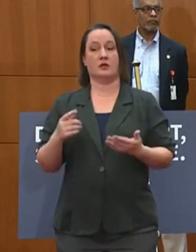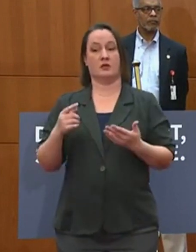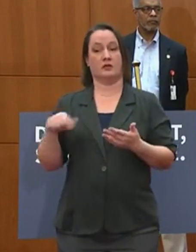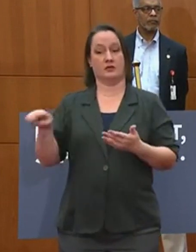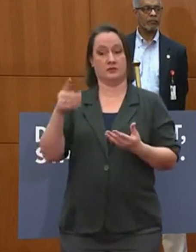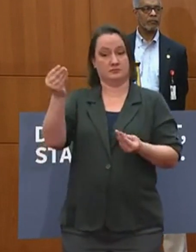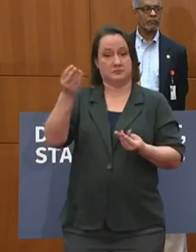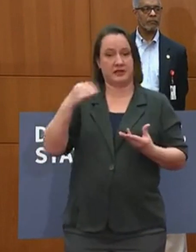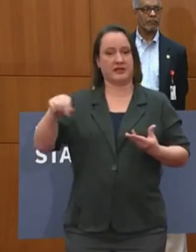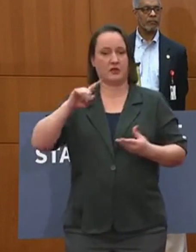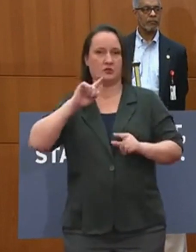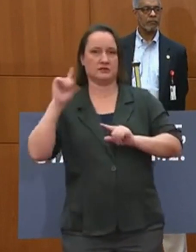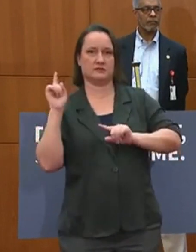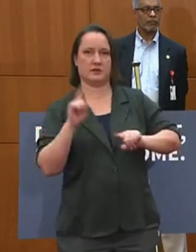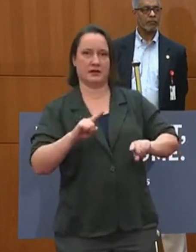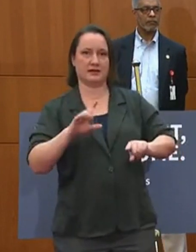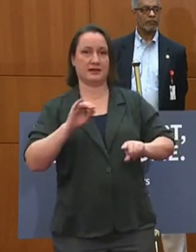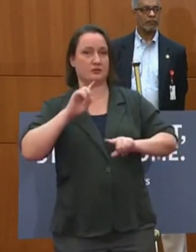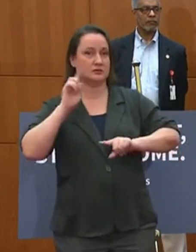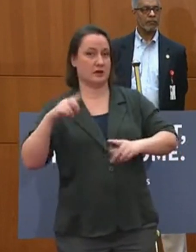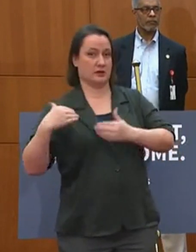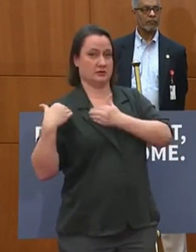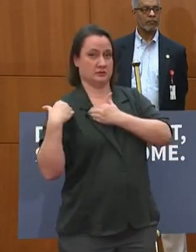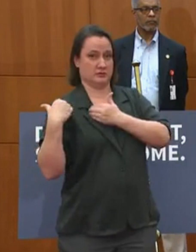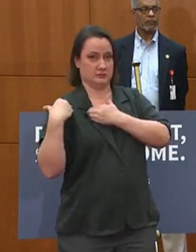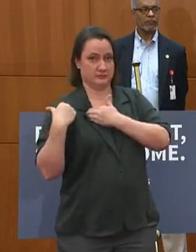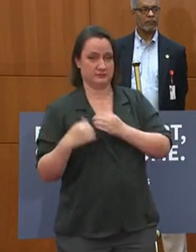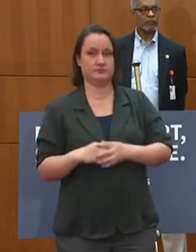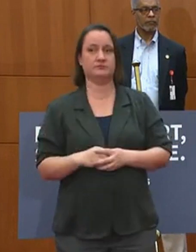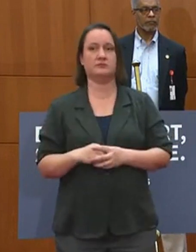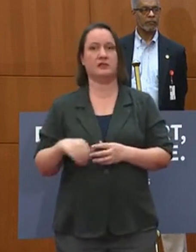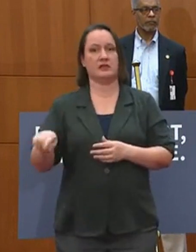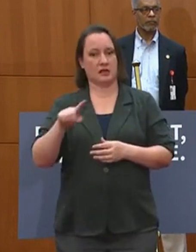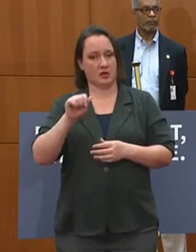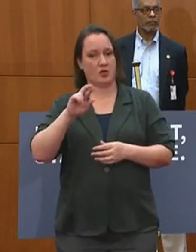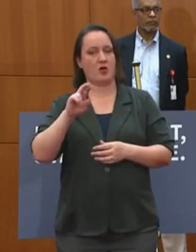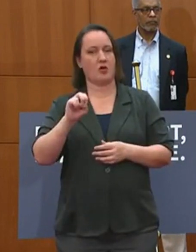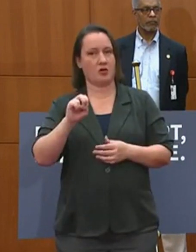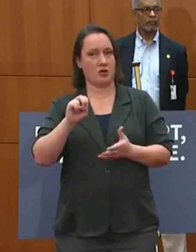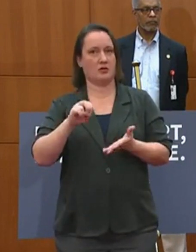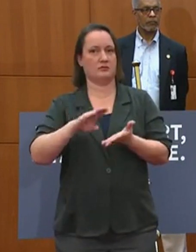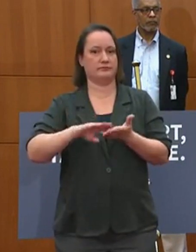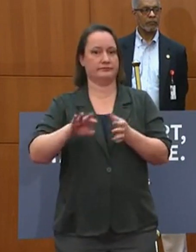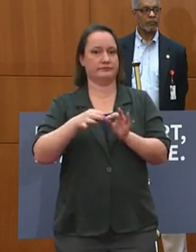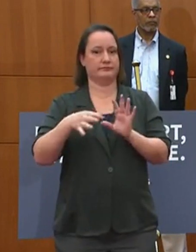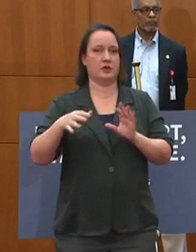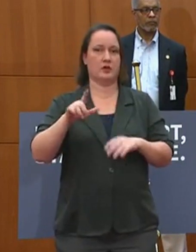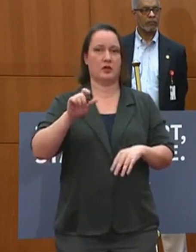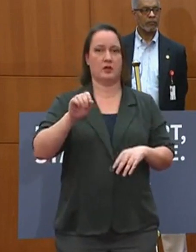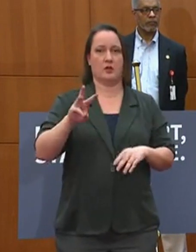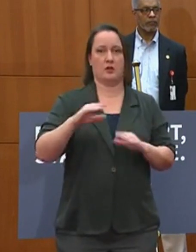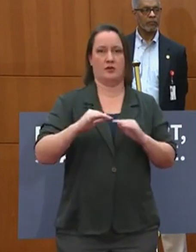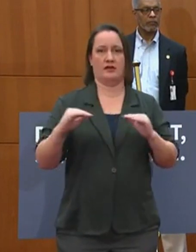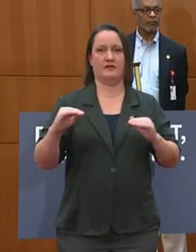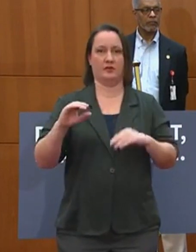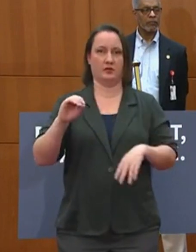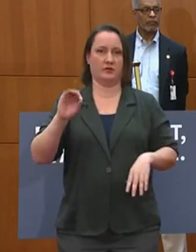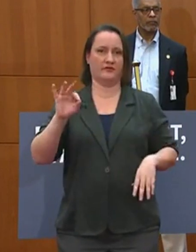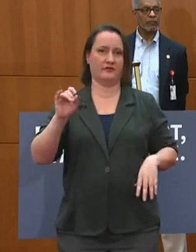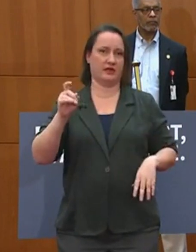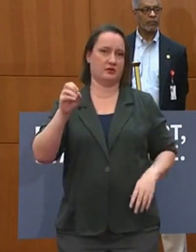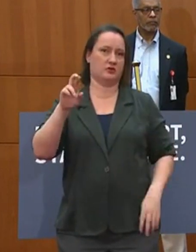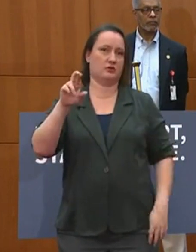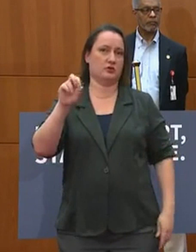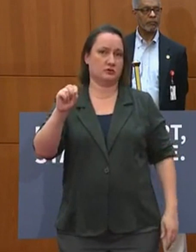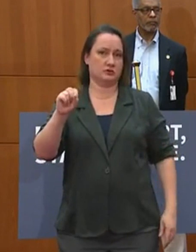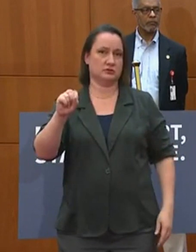are responding responsibly. They are releasing low-level offenders and not